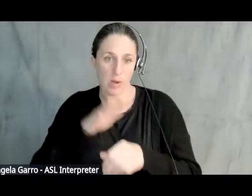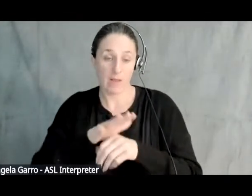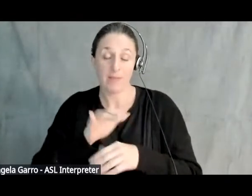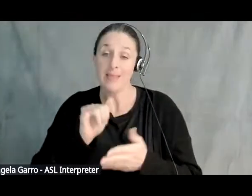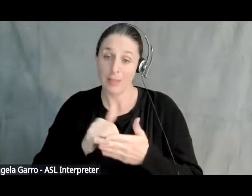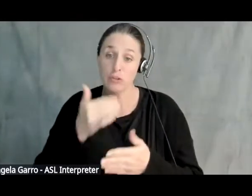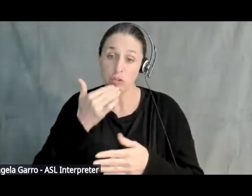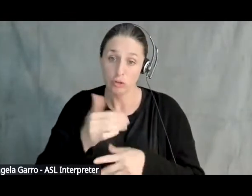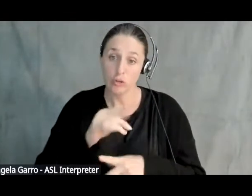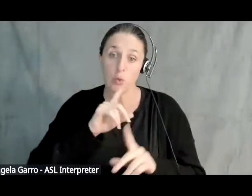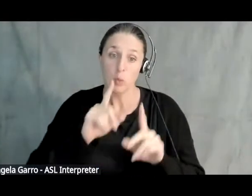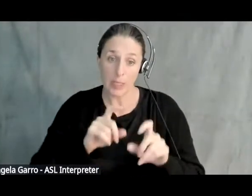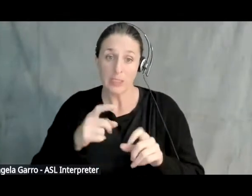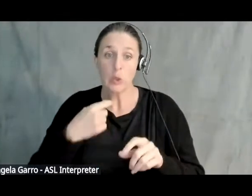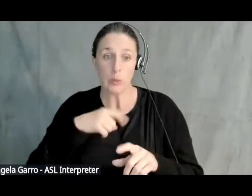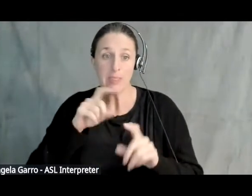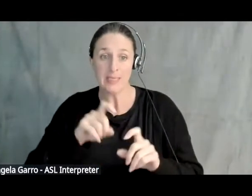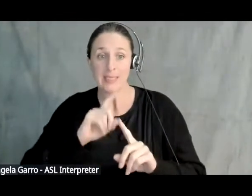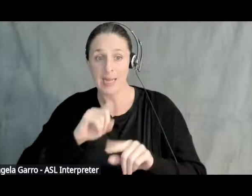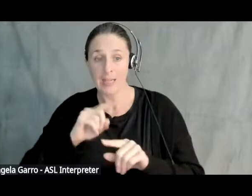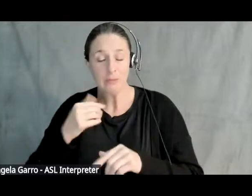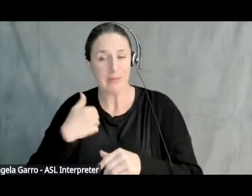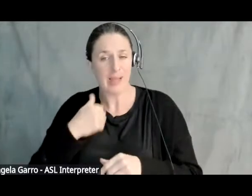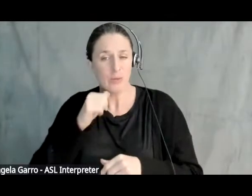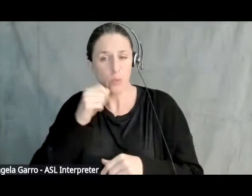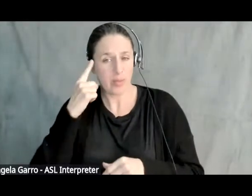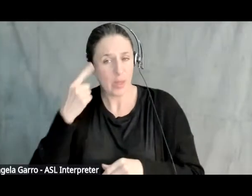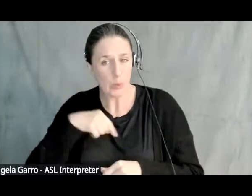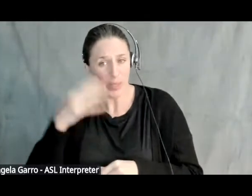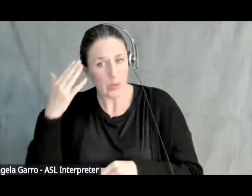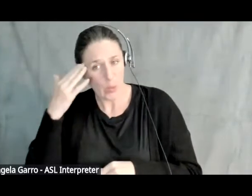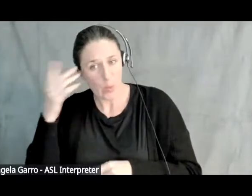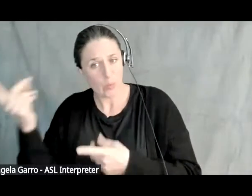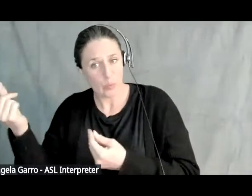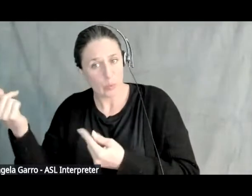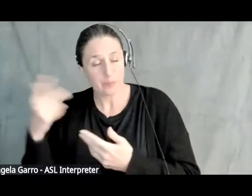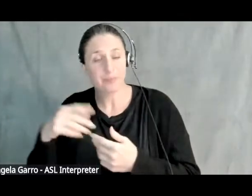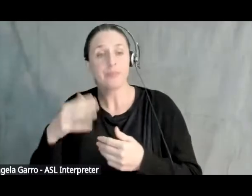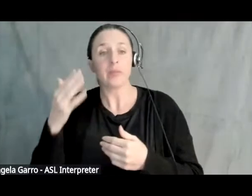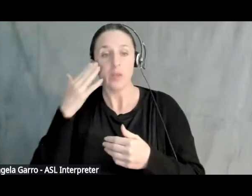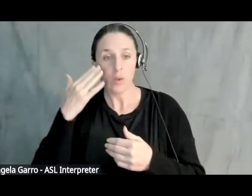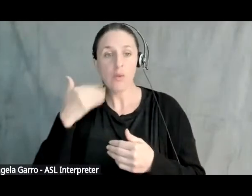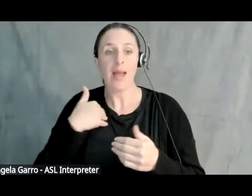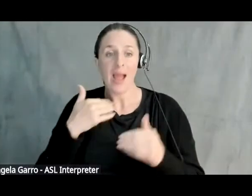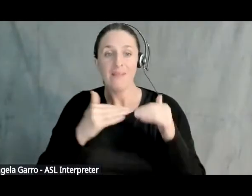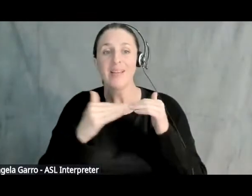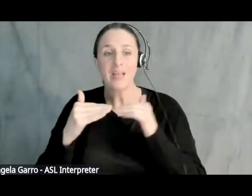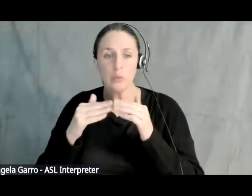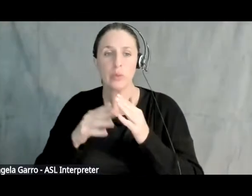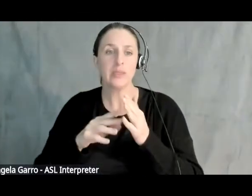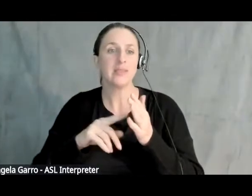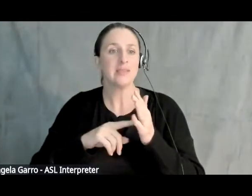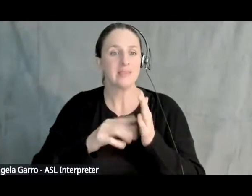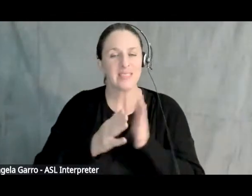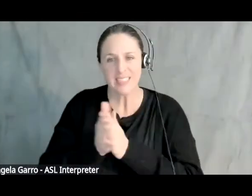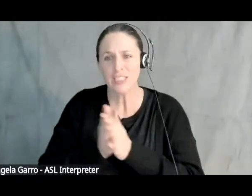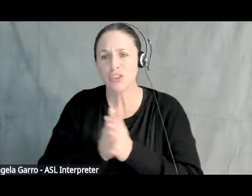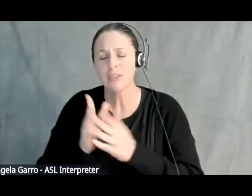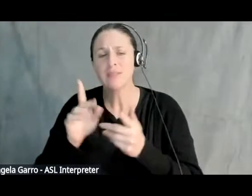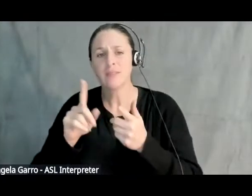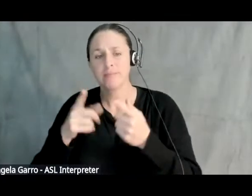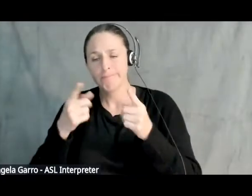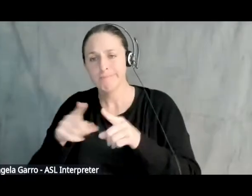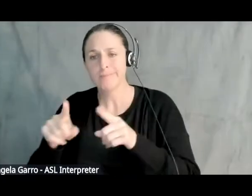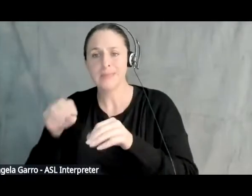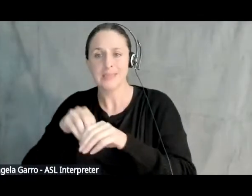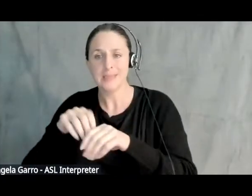need to get answered because I think we don't know what they're doing. We know that there are like equity initiatives of various kinds happening in the elementary districts, and there's a ton of